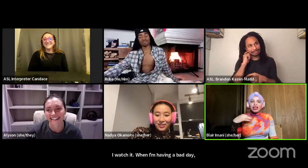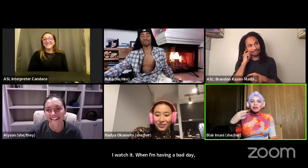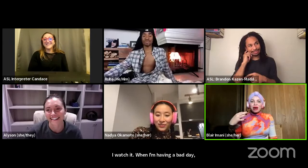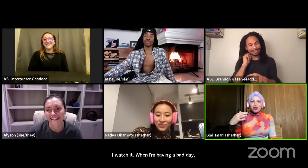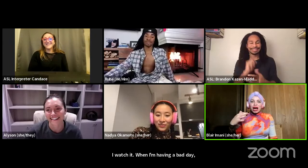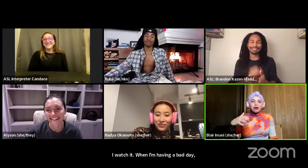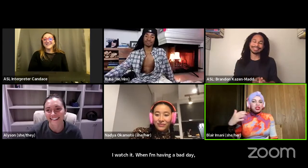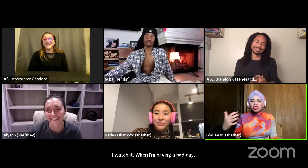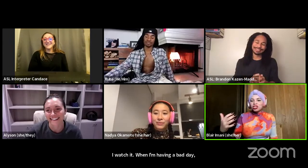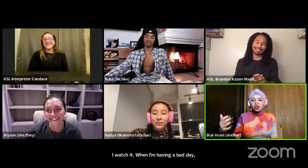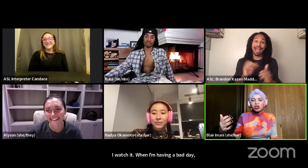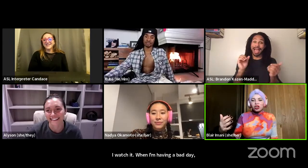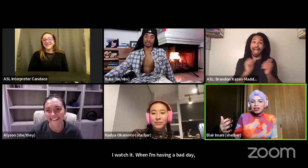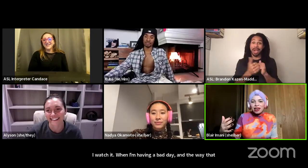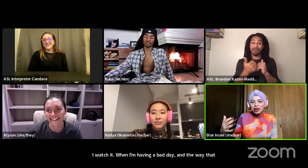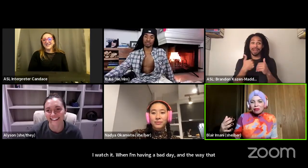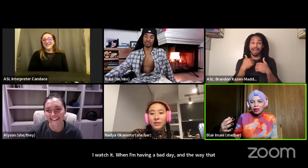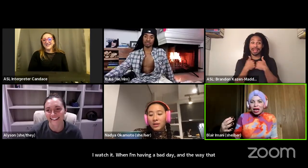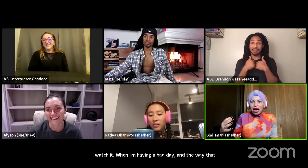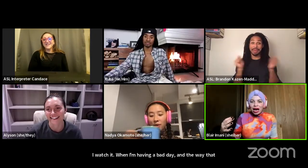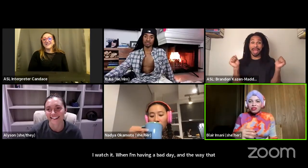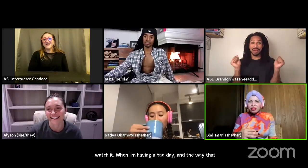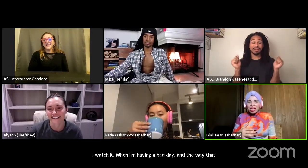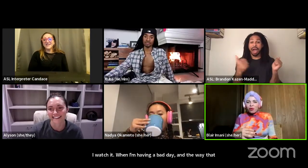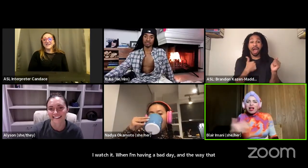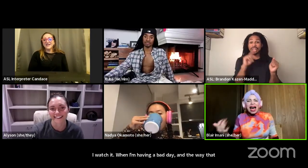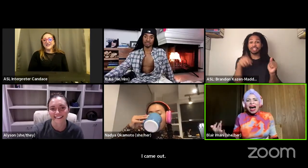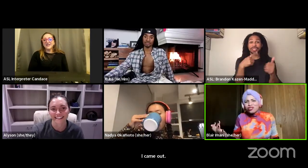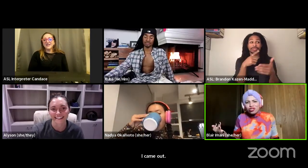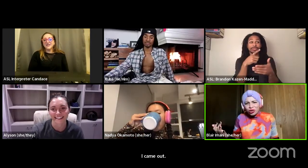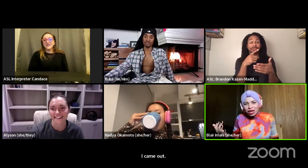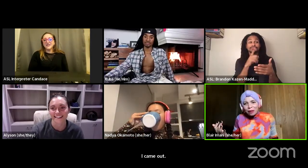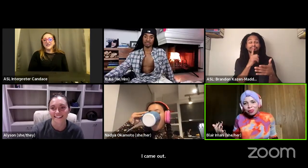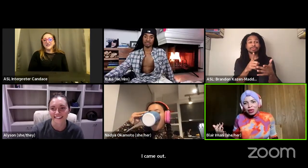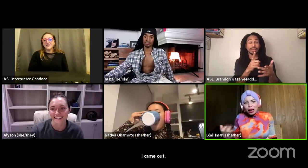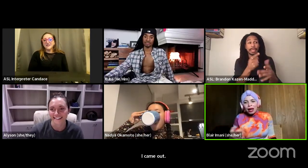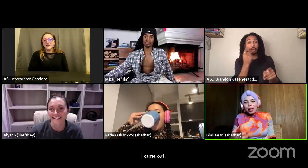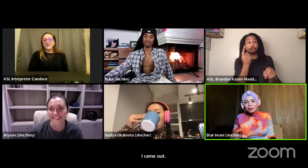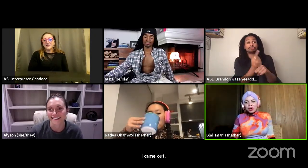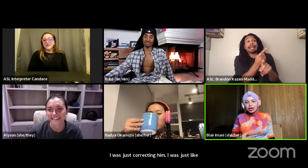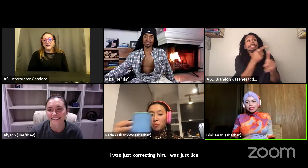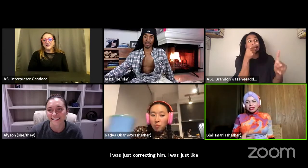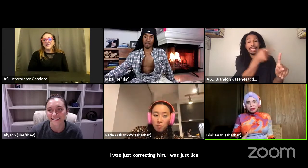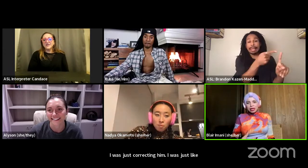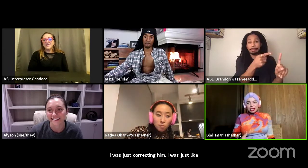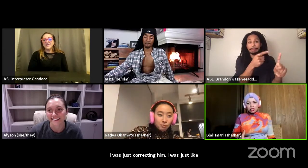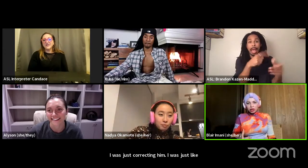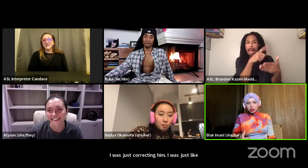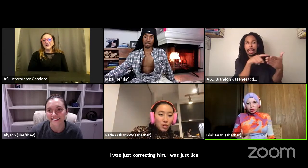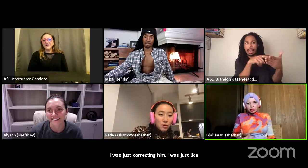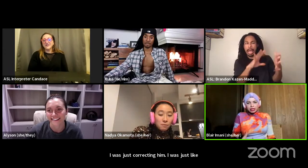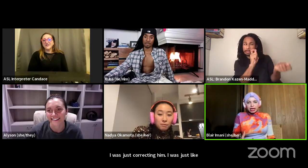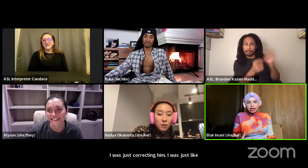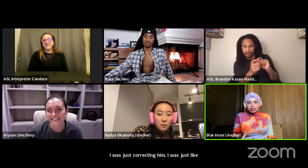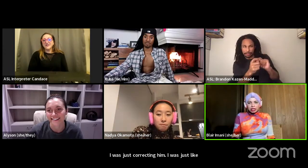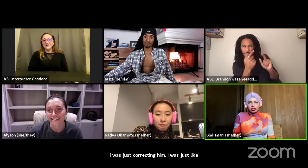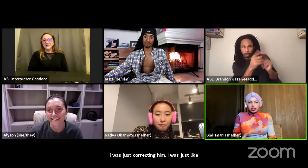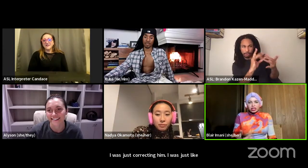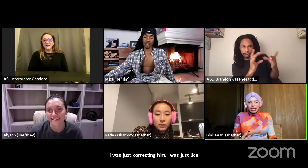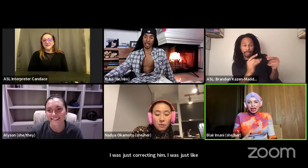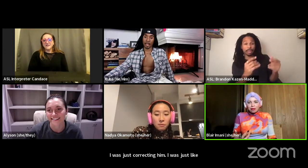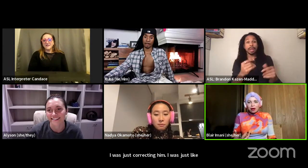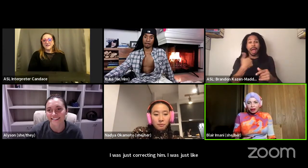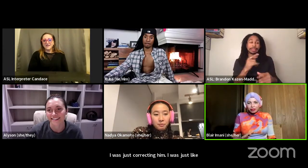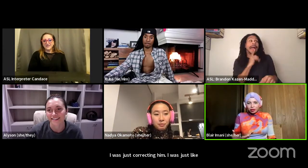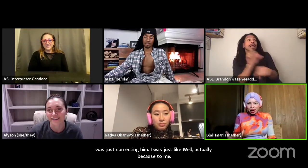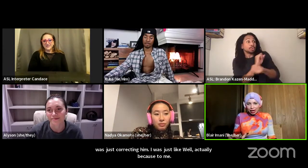And the way that I came out, I was just correcting him. I was just like, well, actually, because to me, that's what queerness is. It